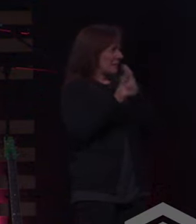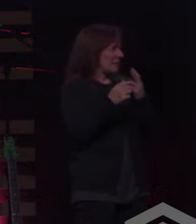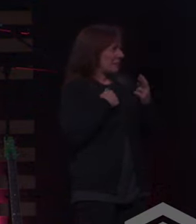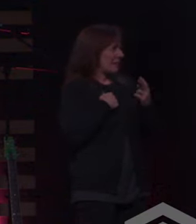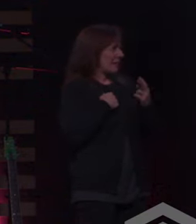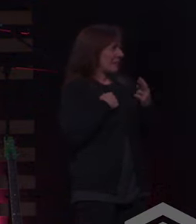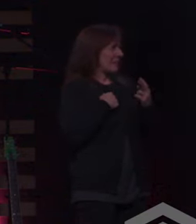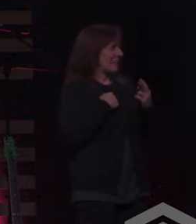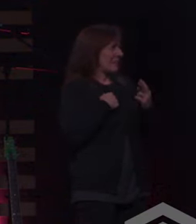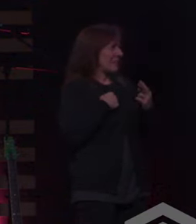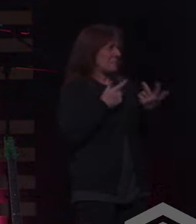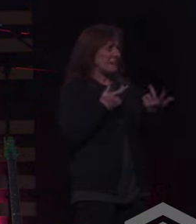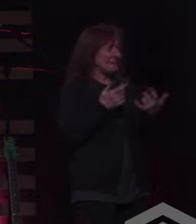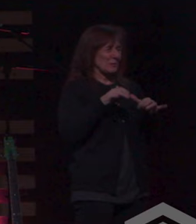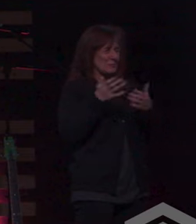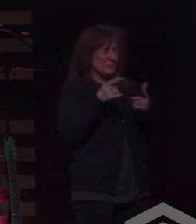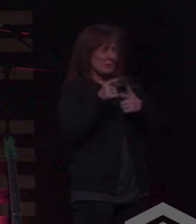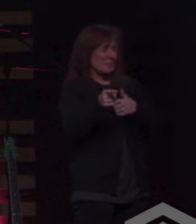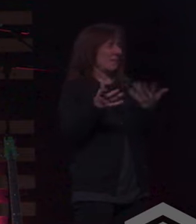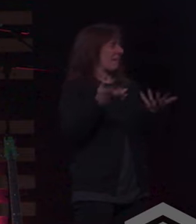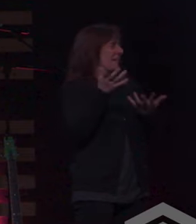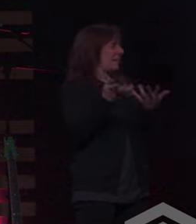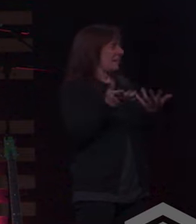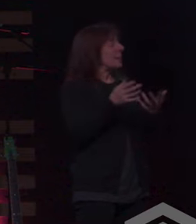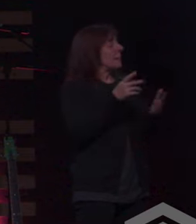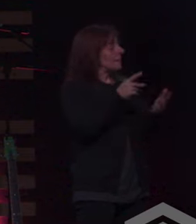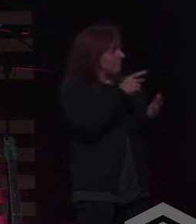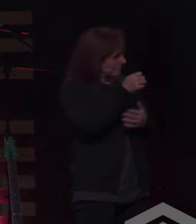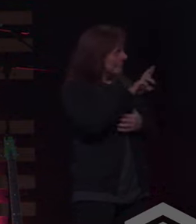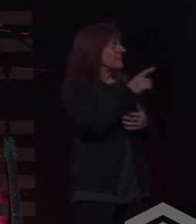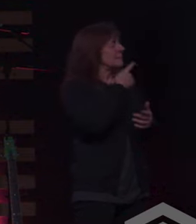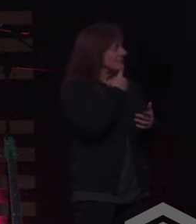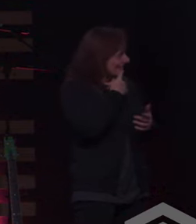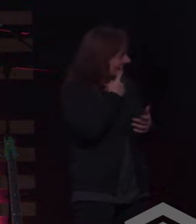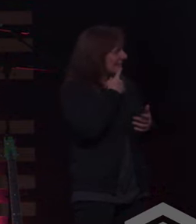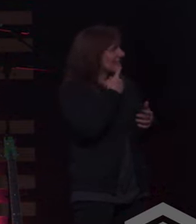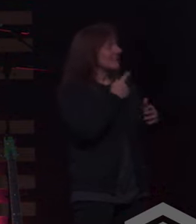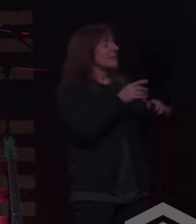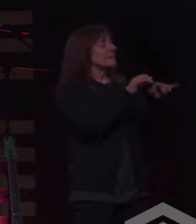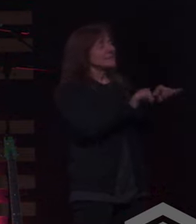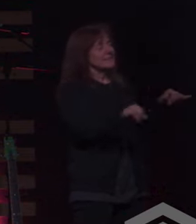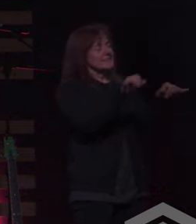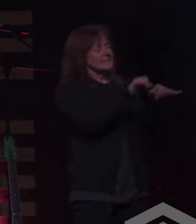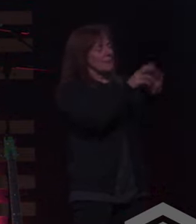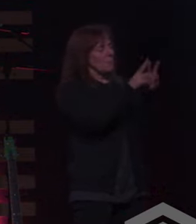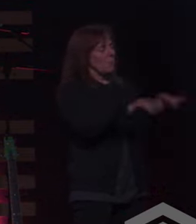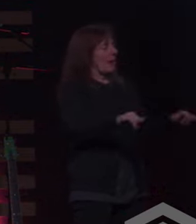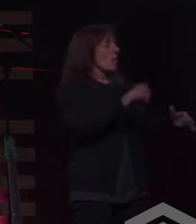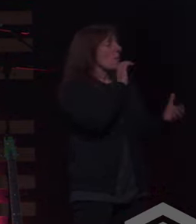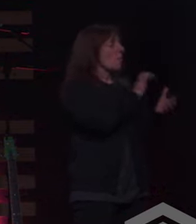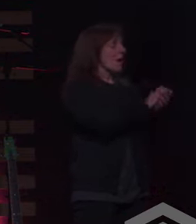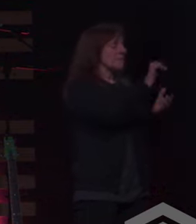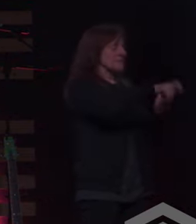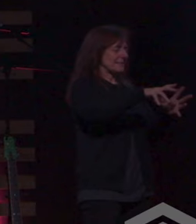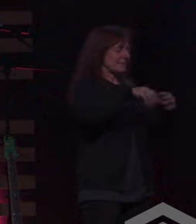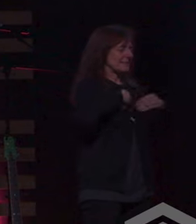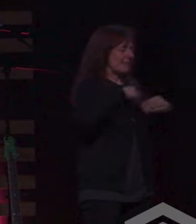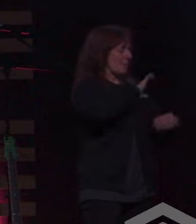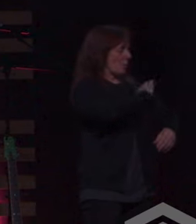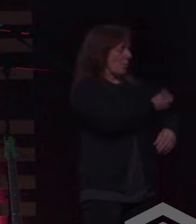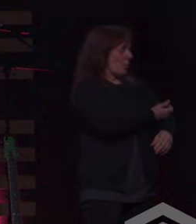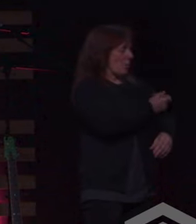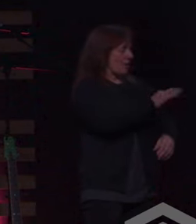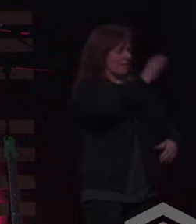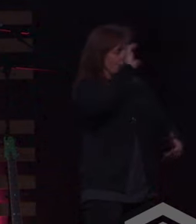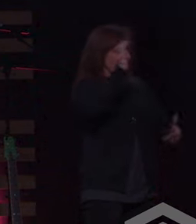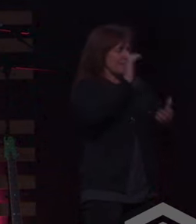supposed to respect if they don't love. But this is what Peter says in Scripture. In the same way, you wives must accept the authority of your